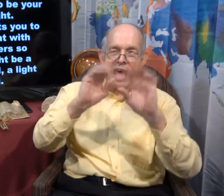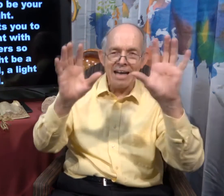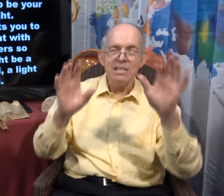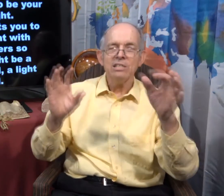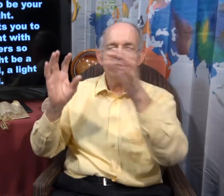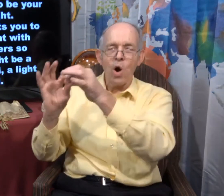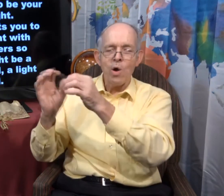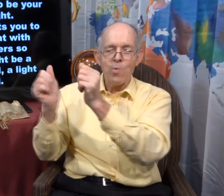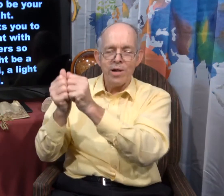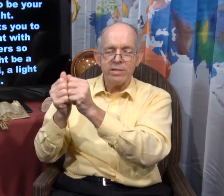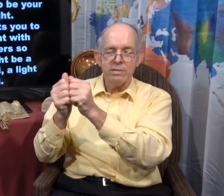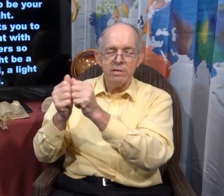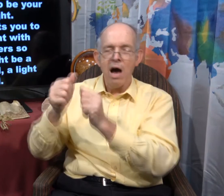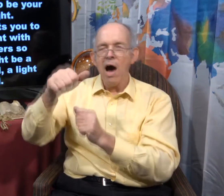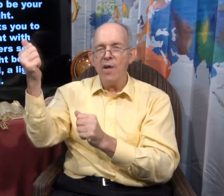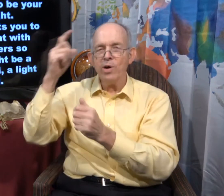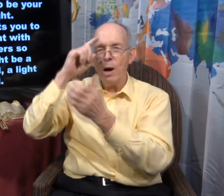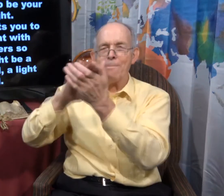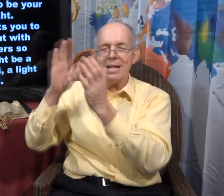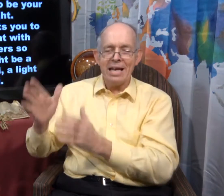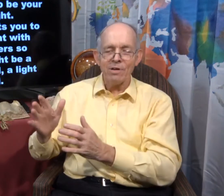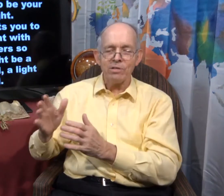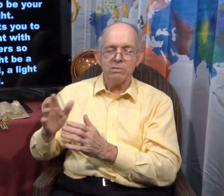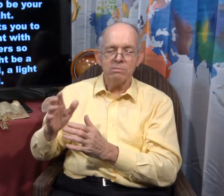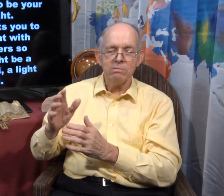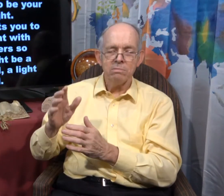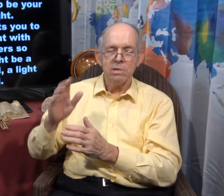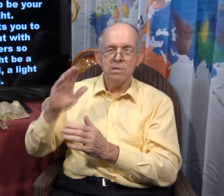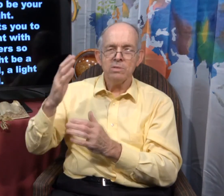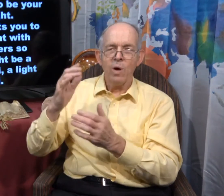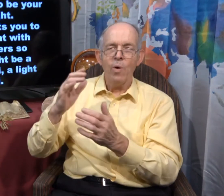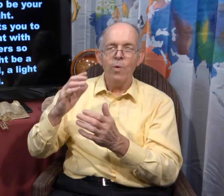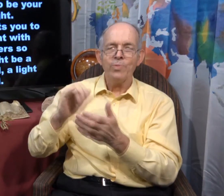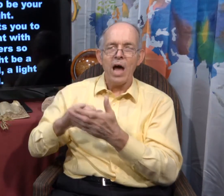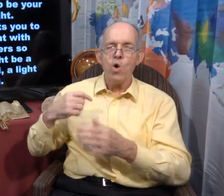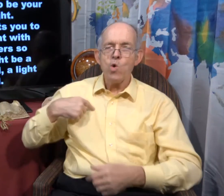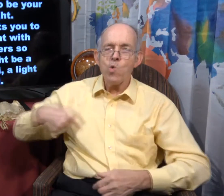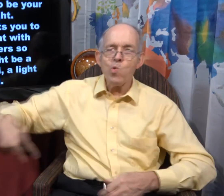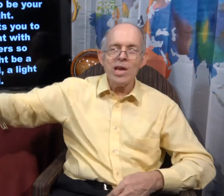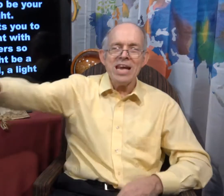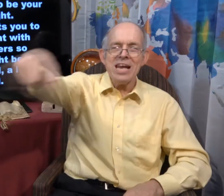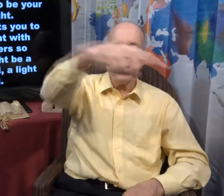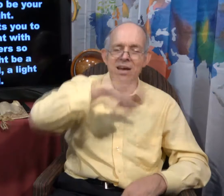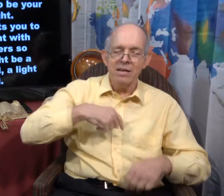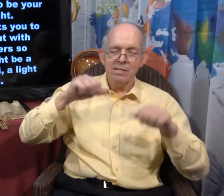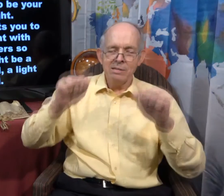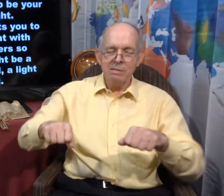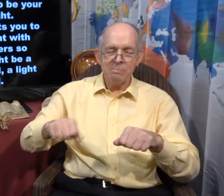light, serve with other believer, so that we will